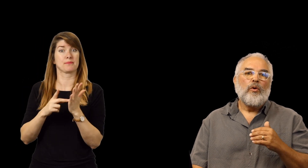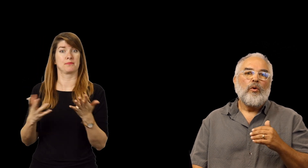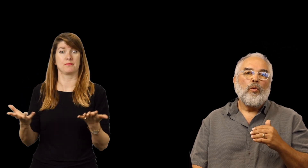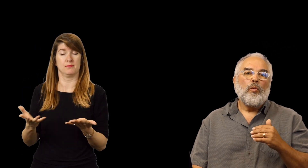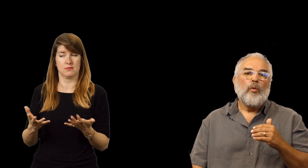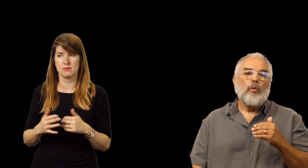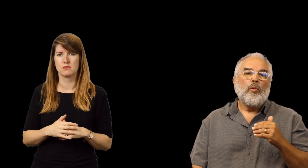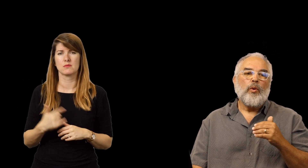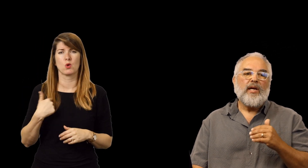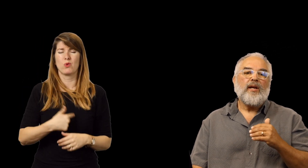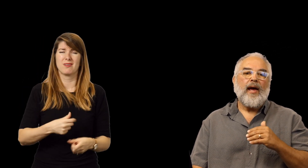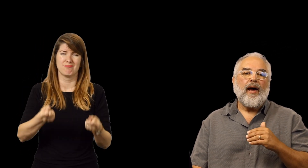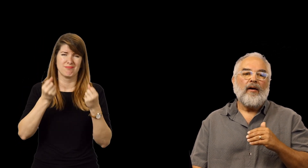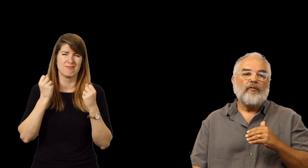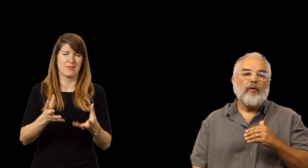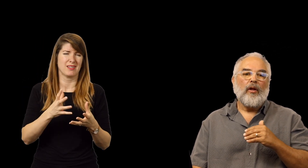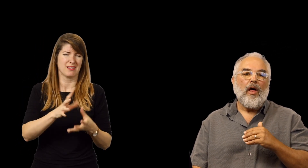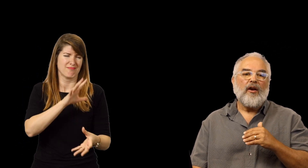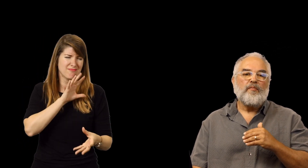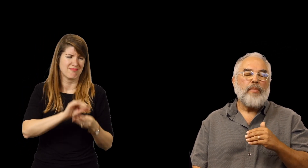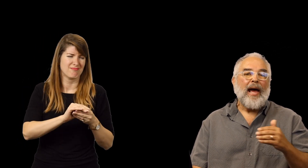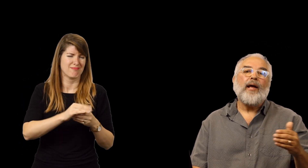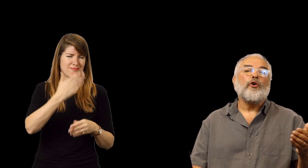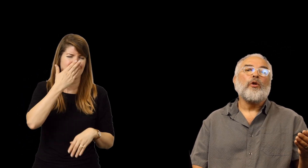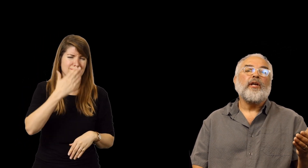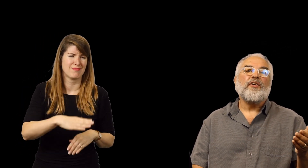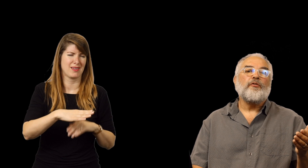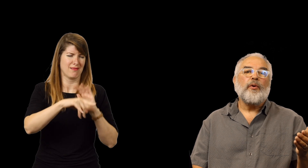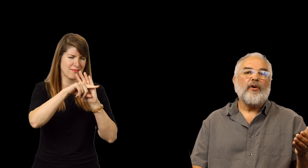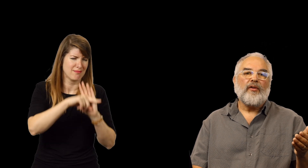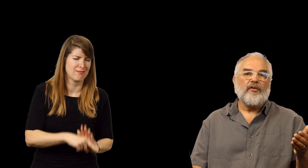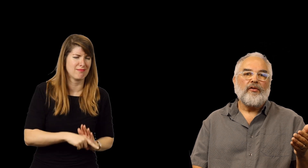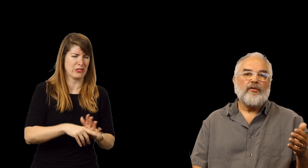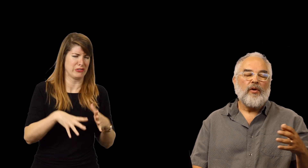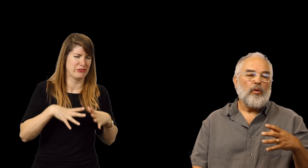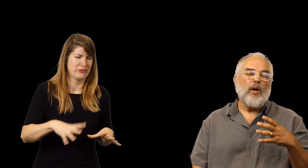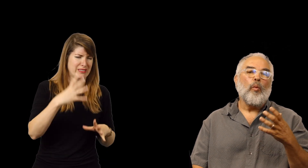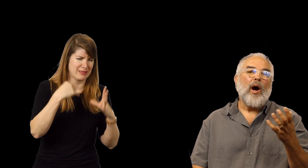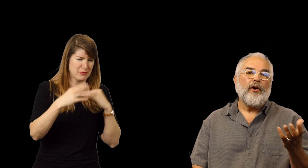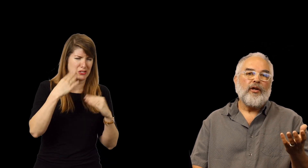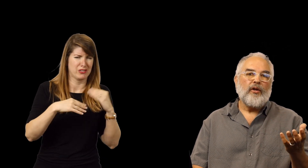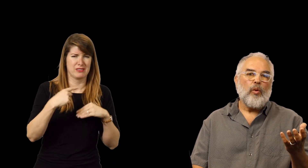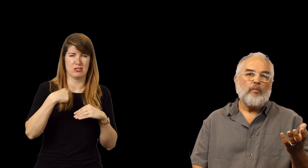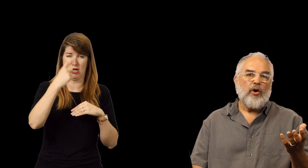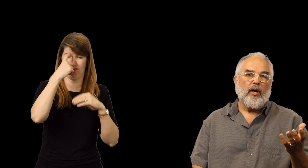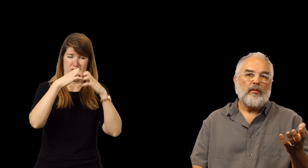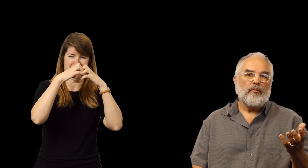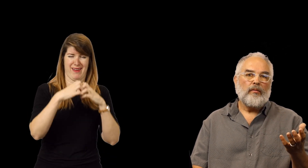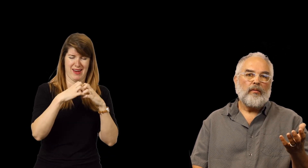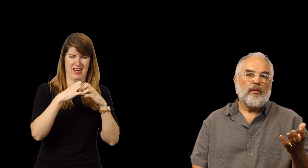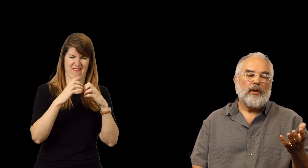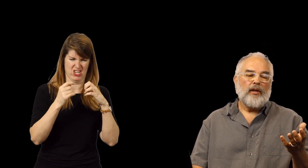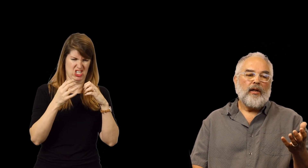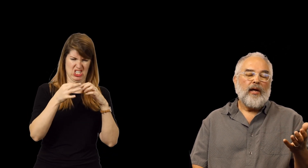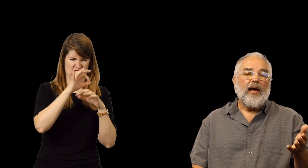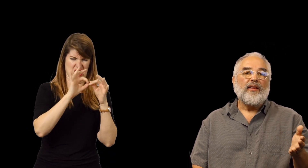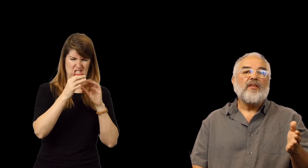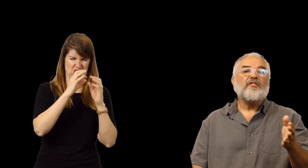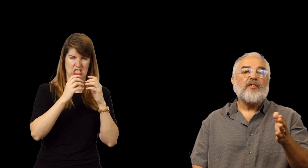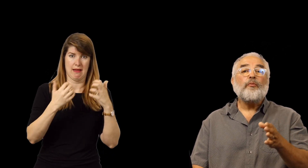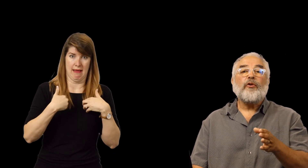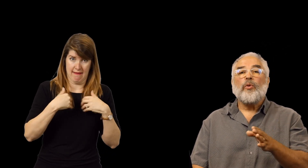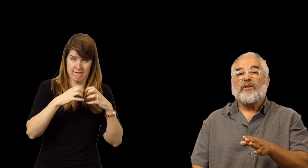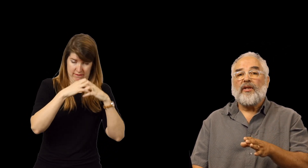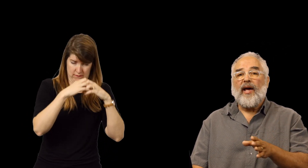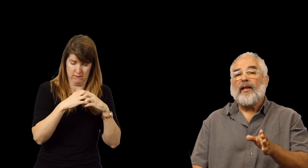So we can have a lot of bad early experiences that will get wired into our brain. And